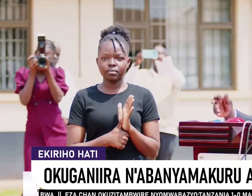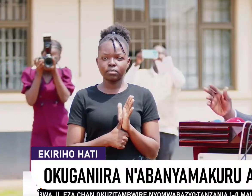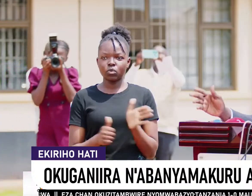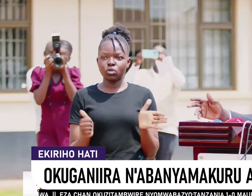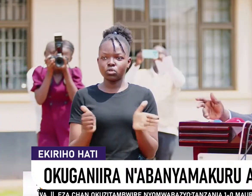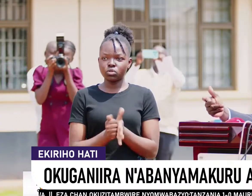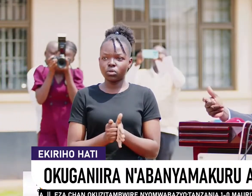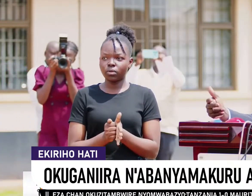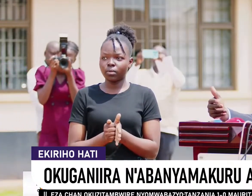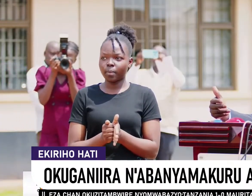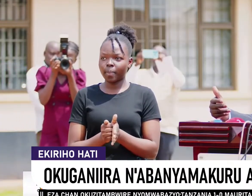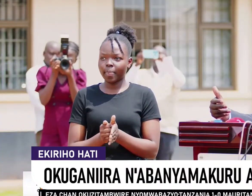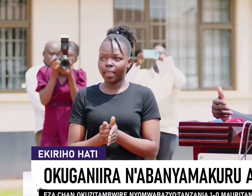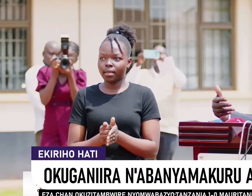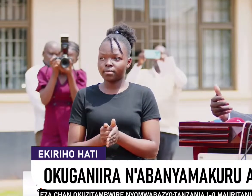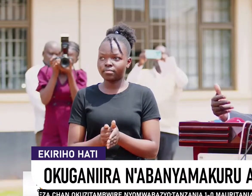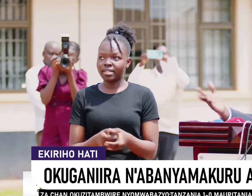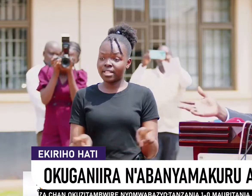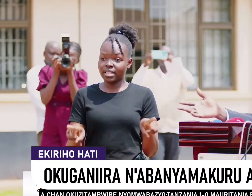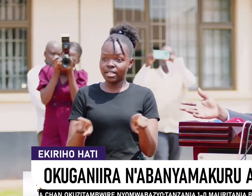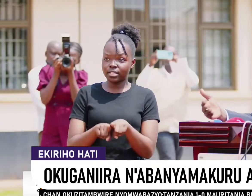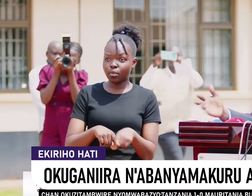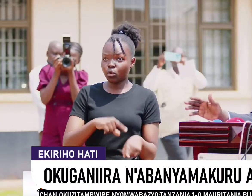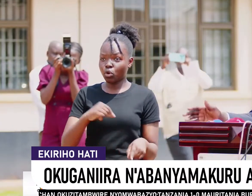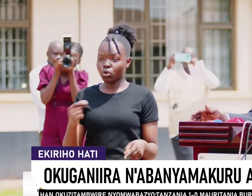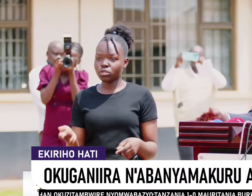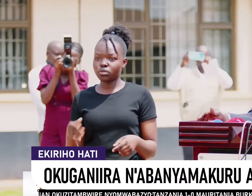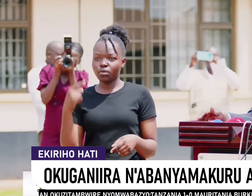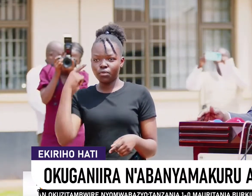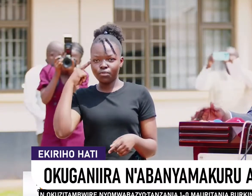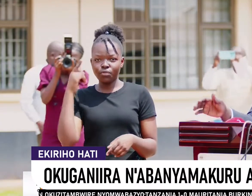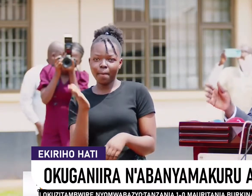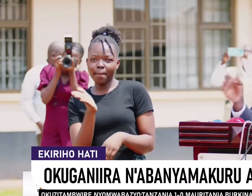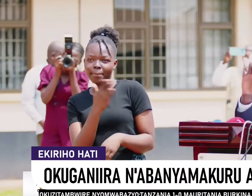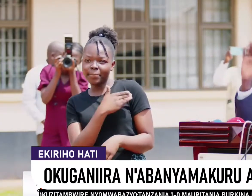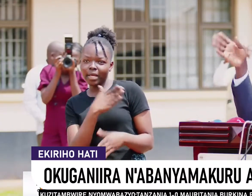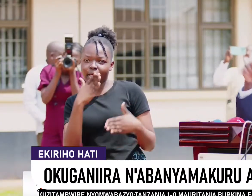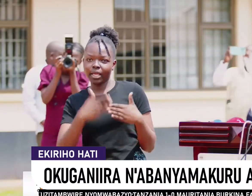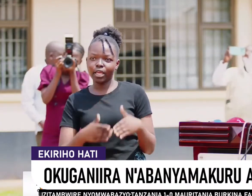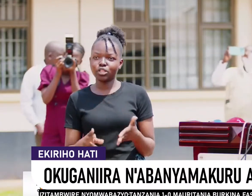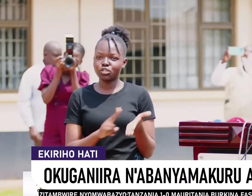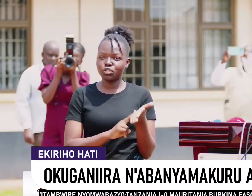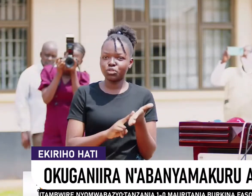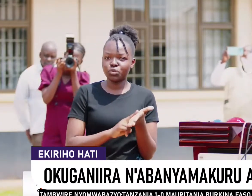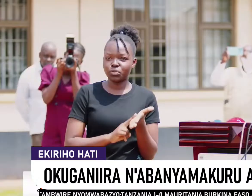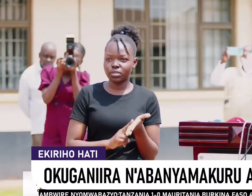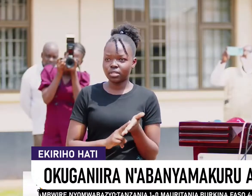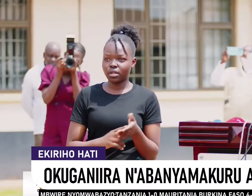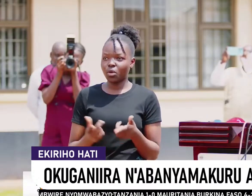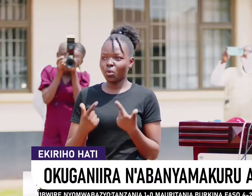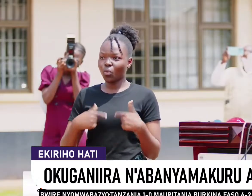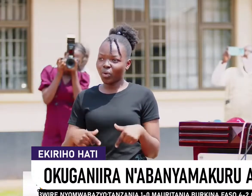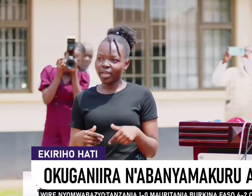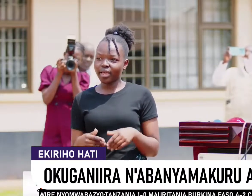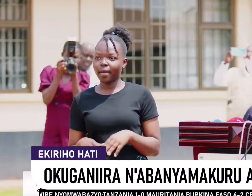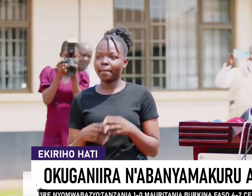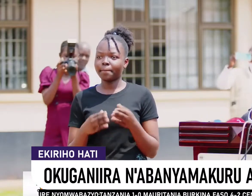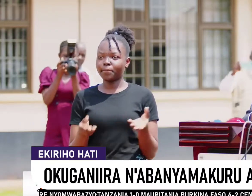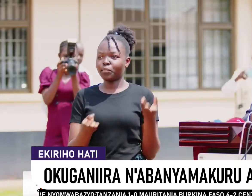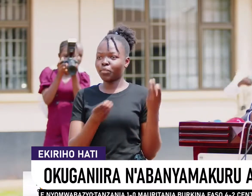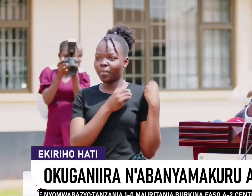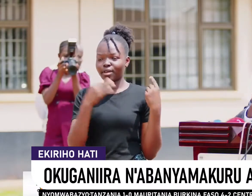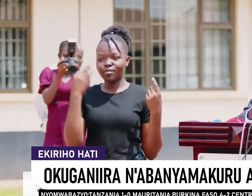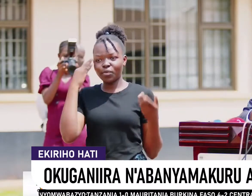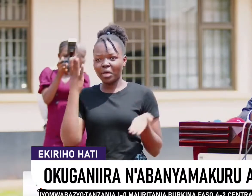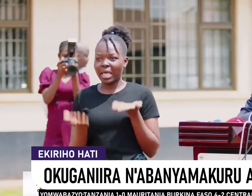So the same goes for back-end user, whatever, who will host us. We are prepared for any eventuality. We are prepared for